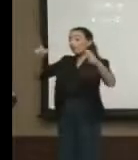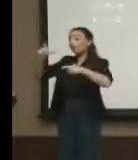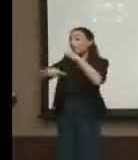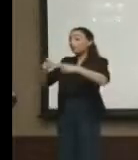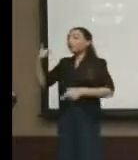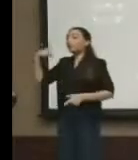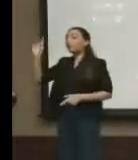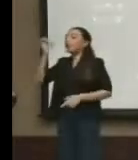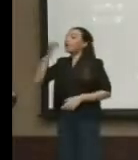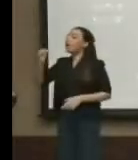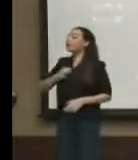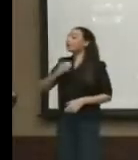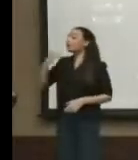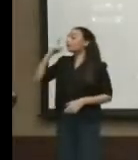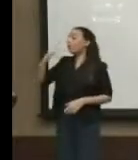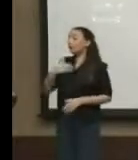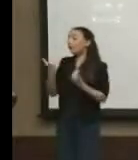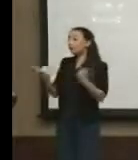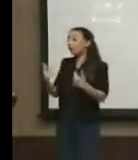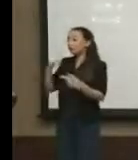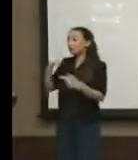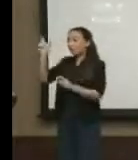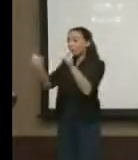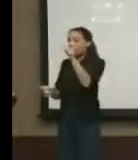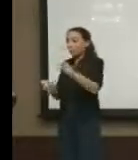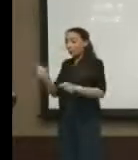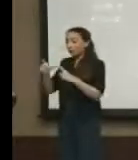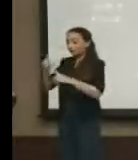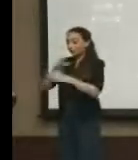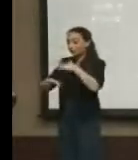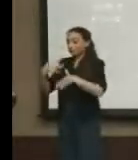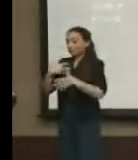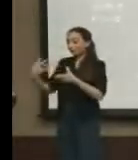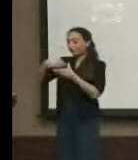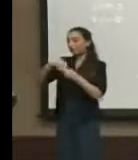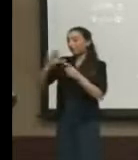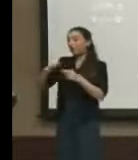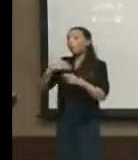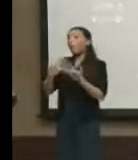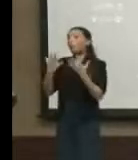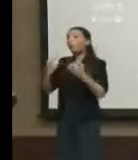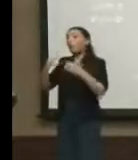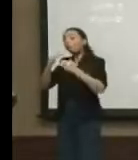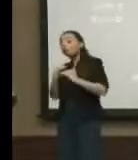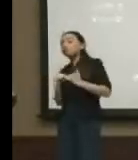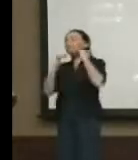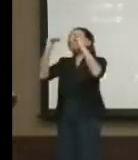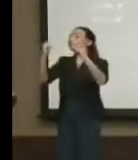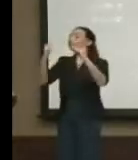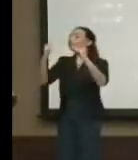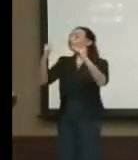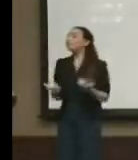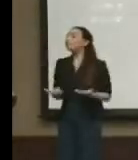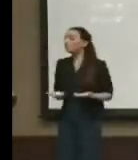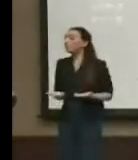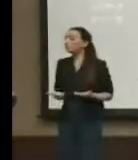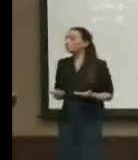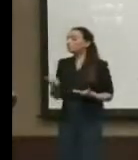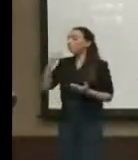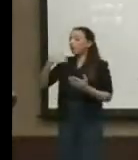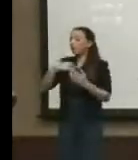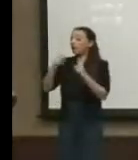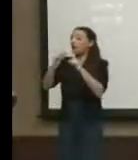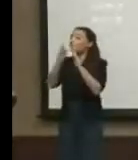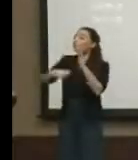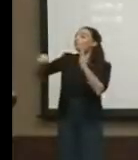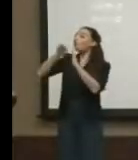in asking us that, look, now we have these people at a certain level. We are wanting to move them to the next level in terms of hierarchy and promote them. How